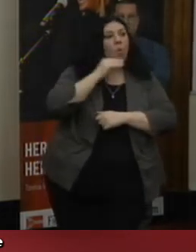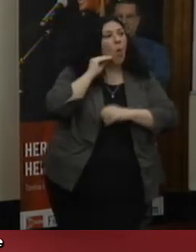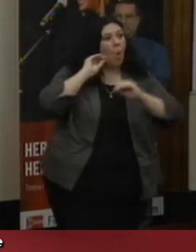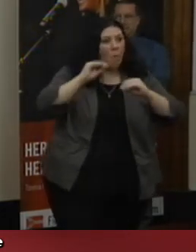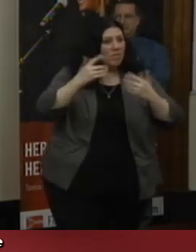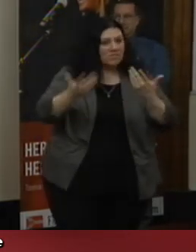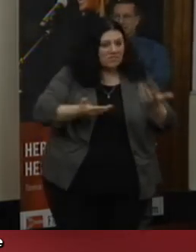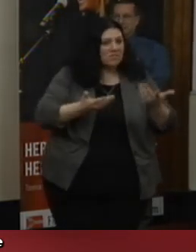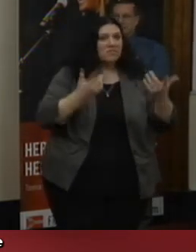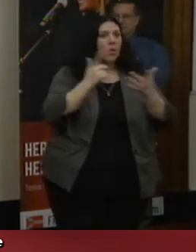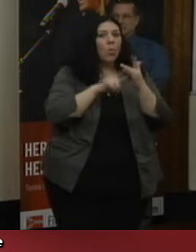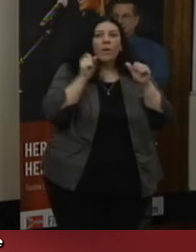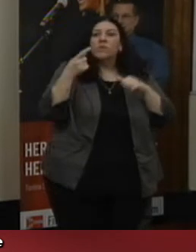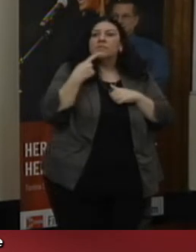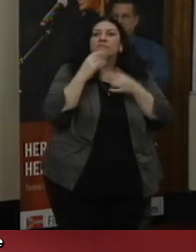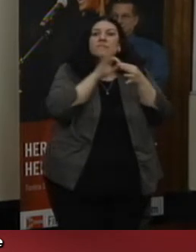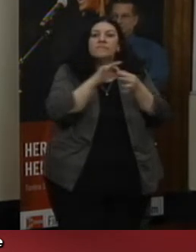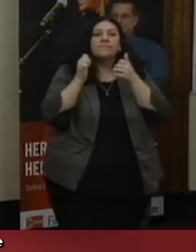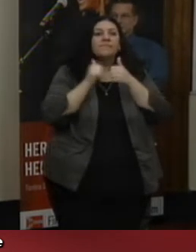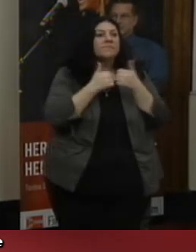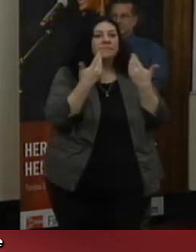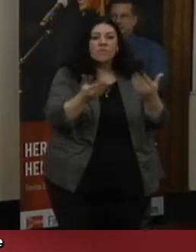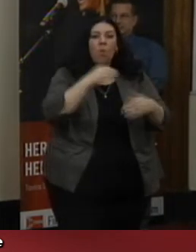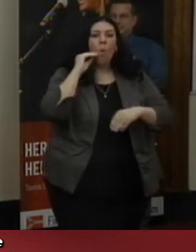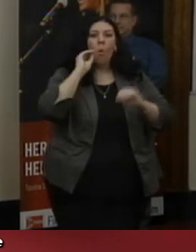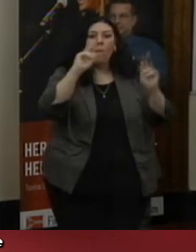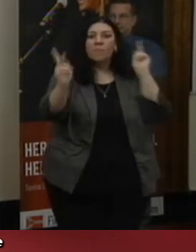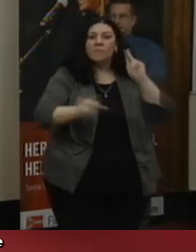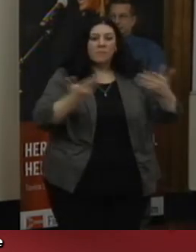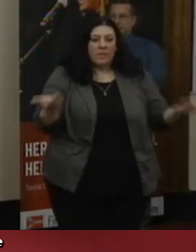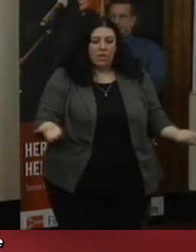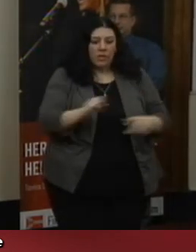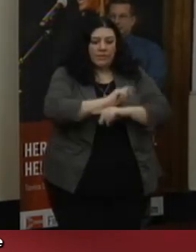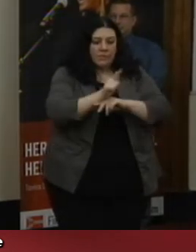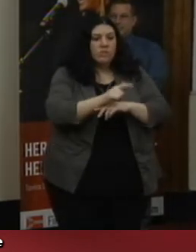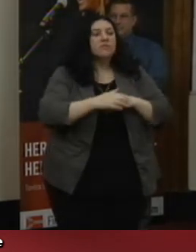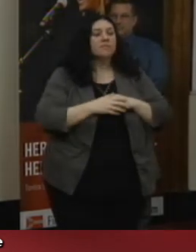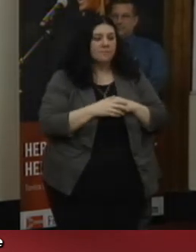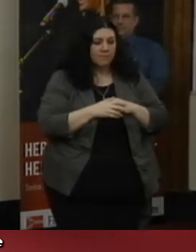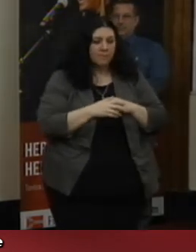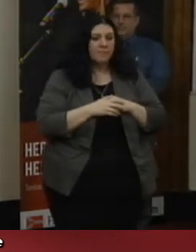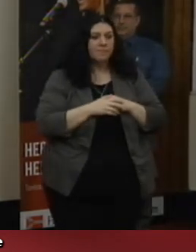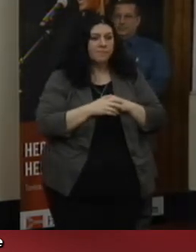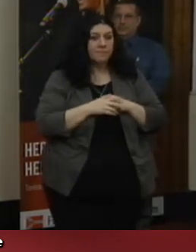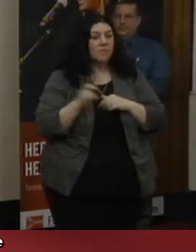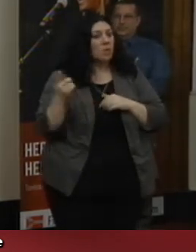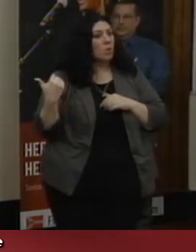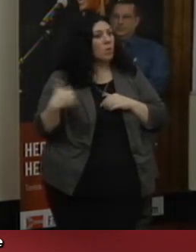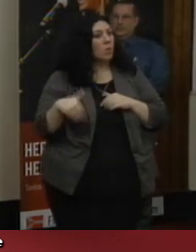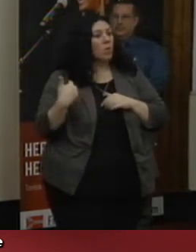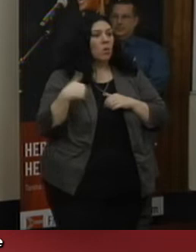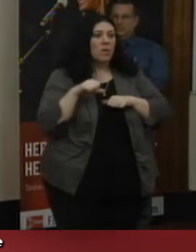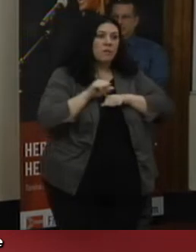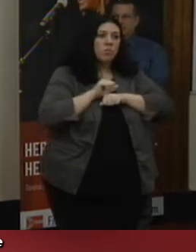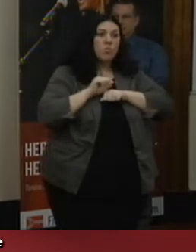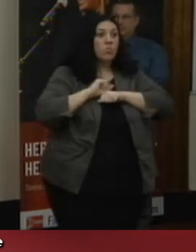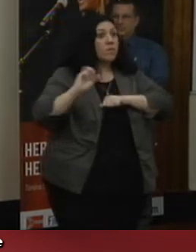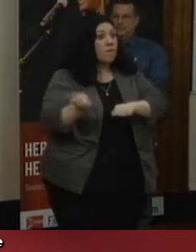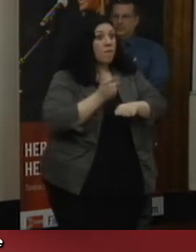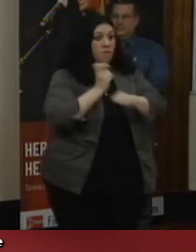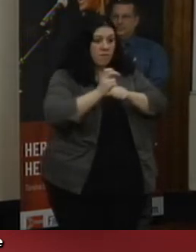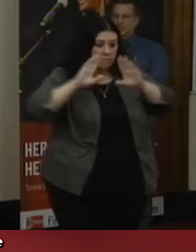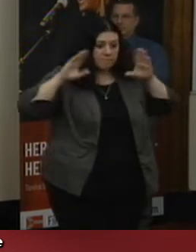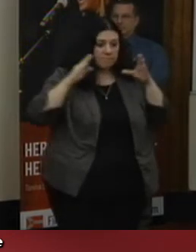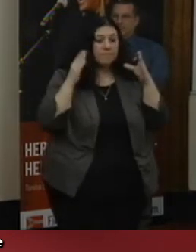do you say about efforts to address the homeless at this time? So we are working intensely on that.